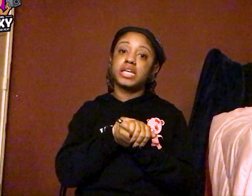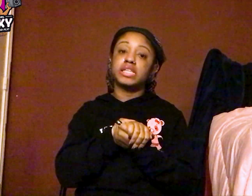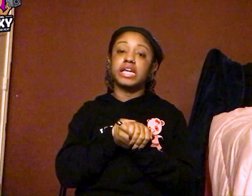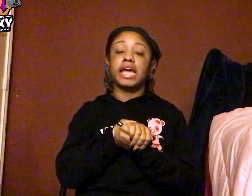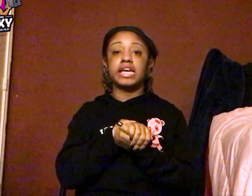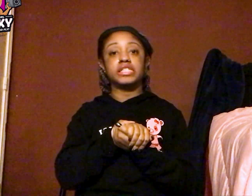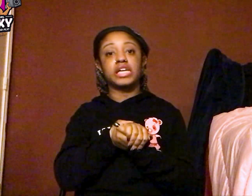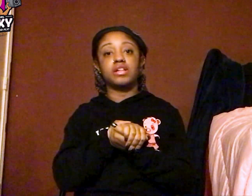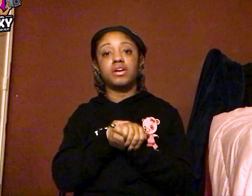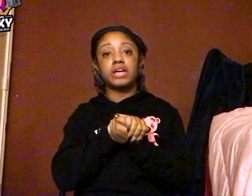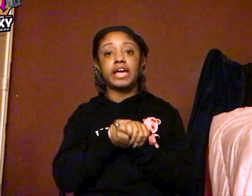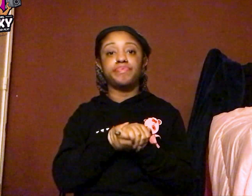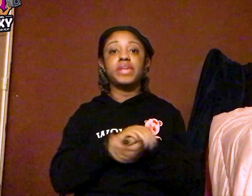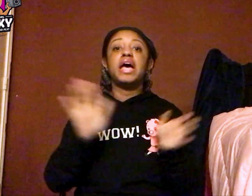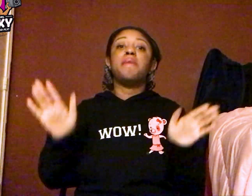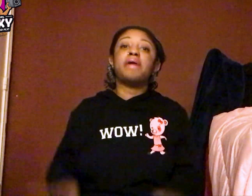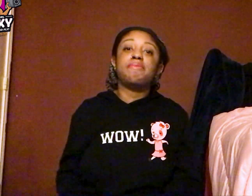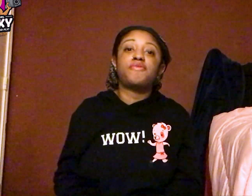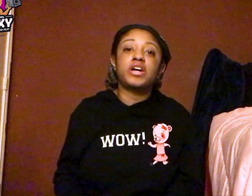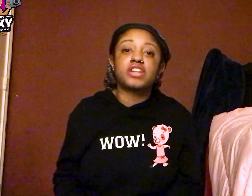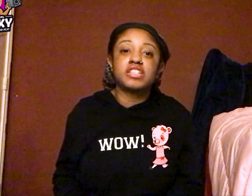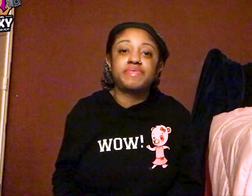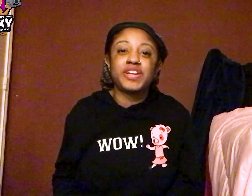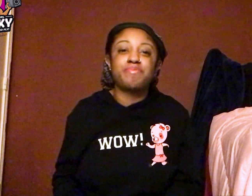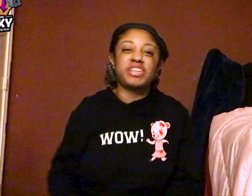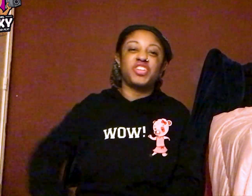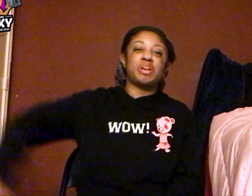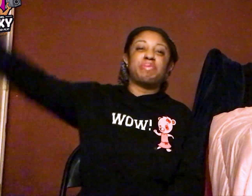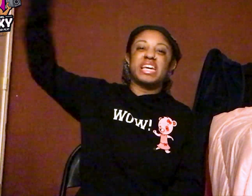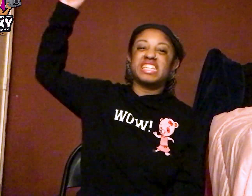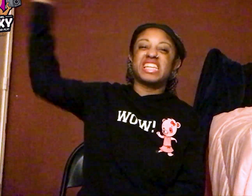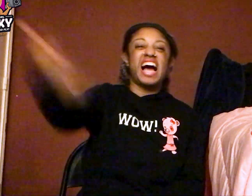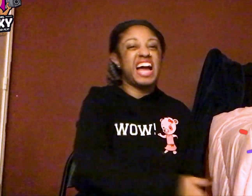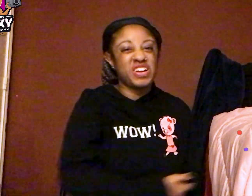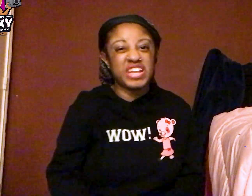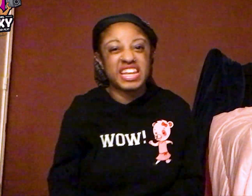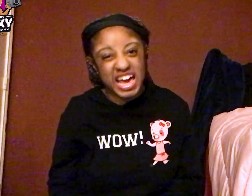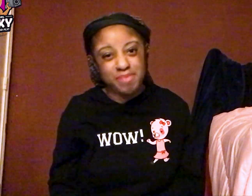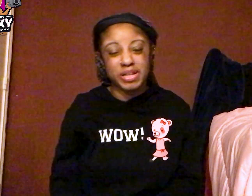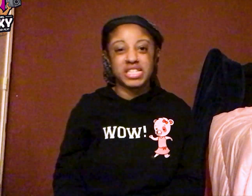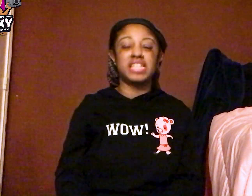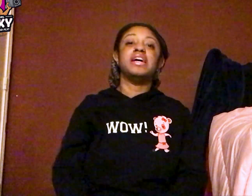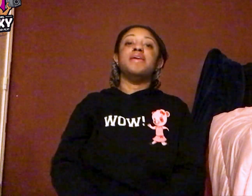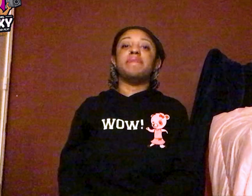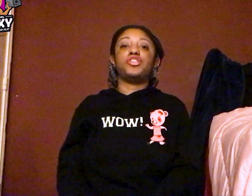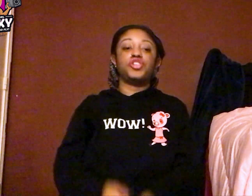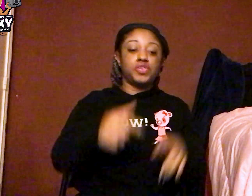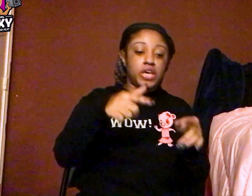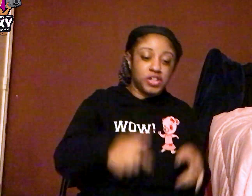in ASL, okay? But before I start this video, make sure you drop it like it's hot on that like button. Make sure you get